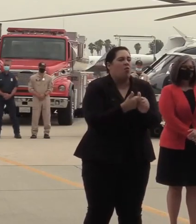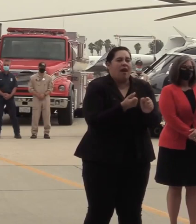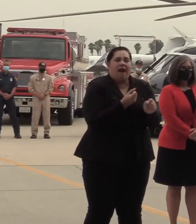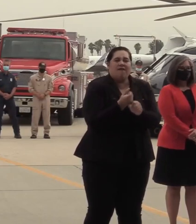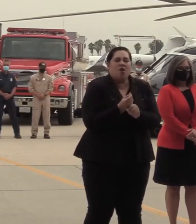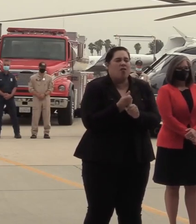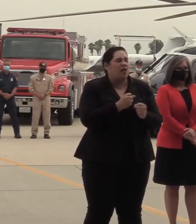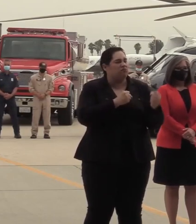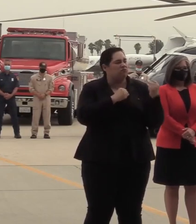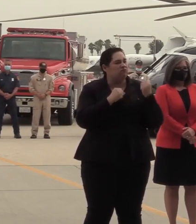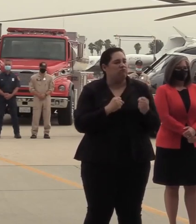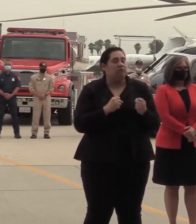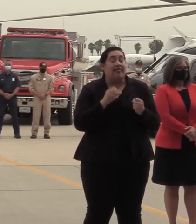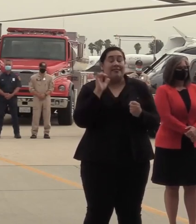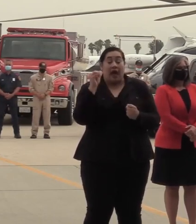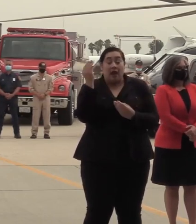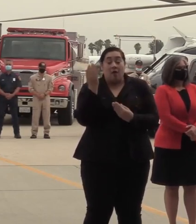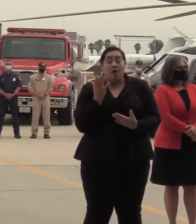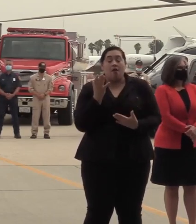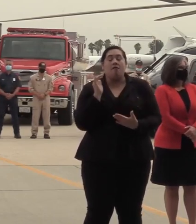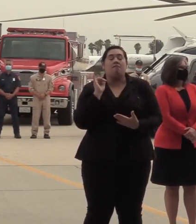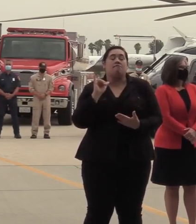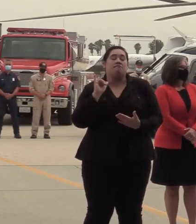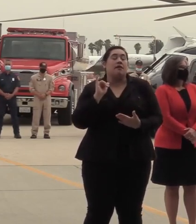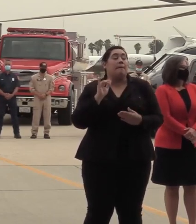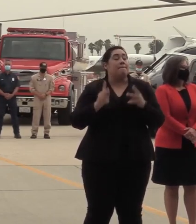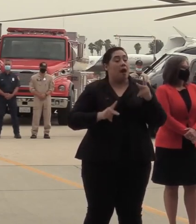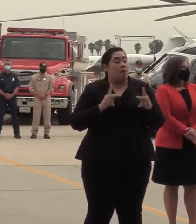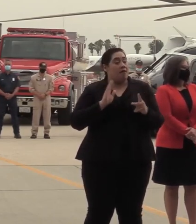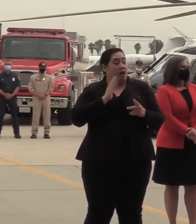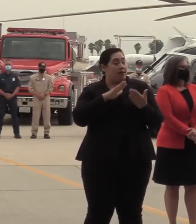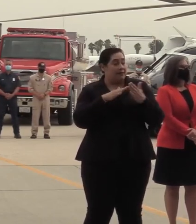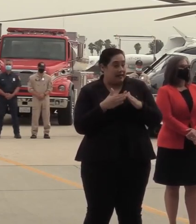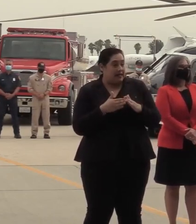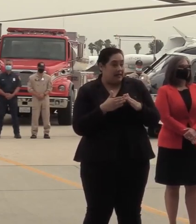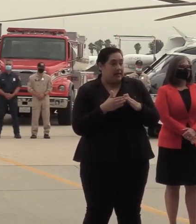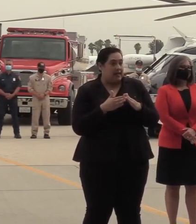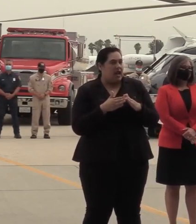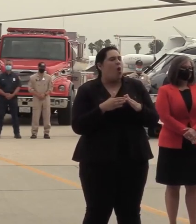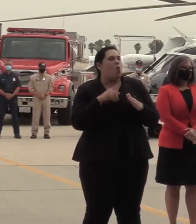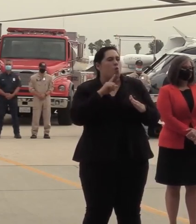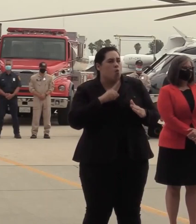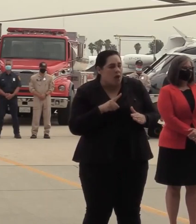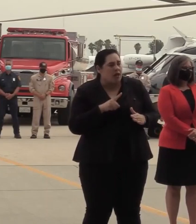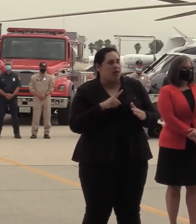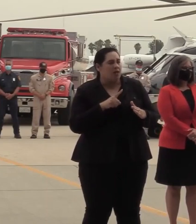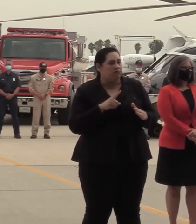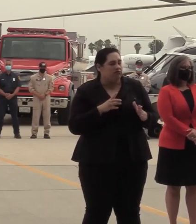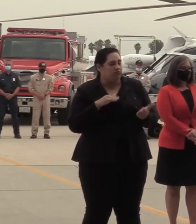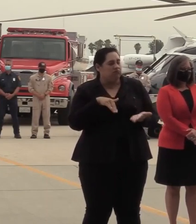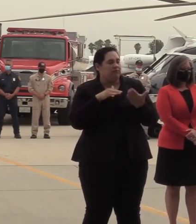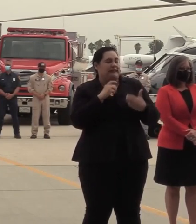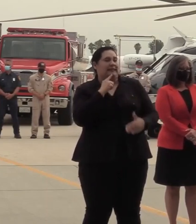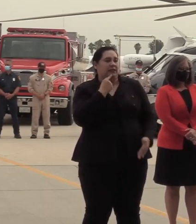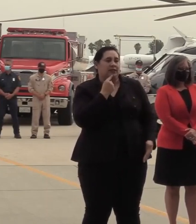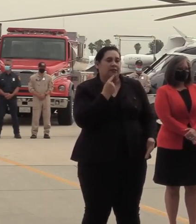a solid metric that tells me that the people of our city take the brush threat seriously.